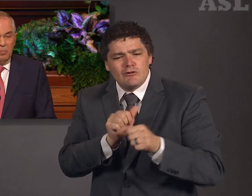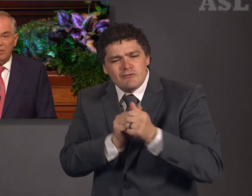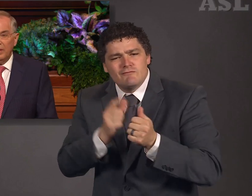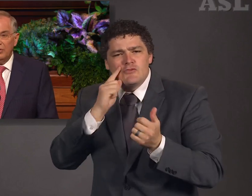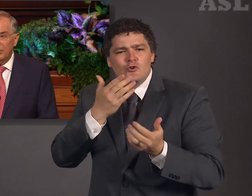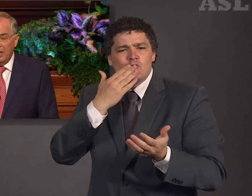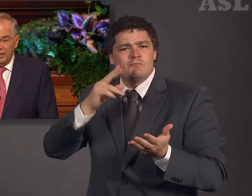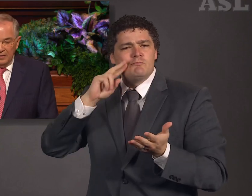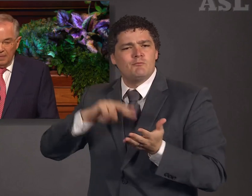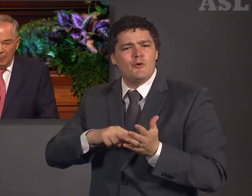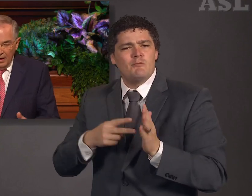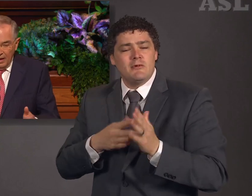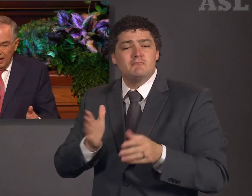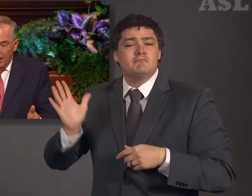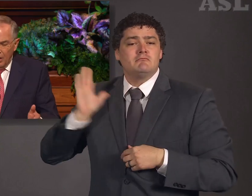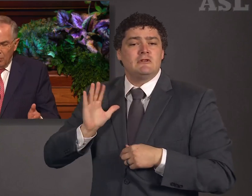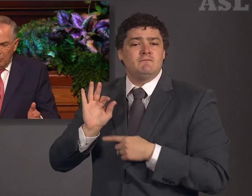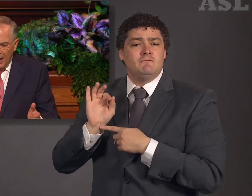Arizona Republic stated,